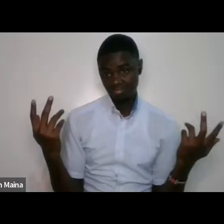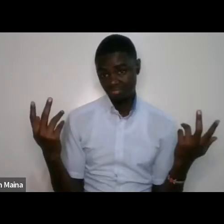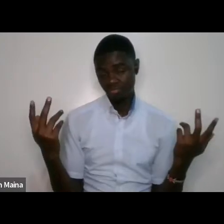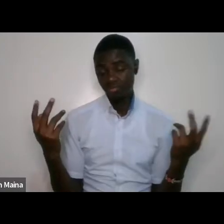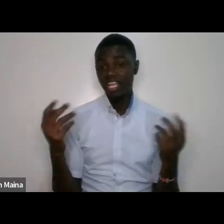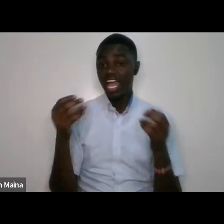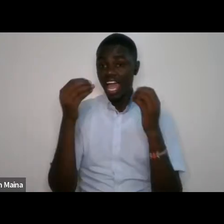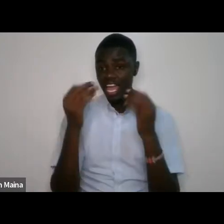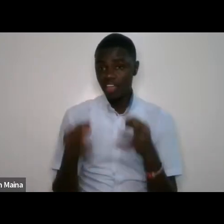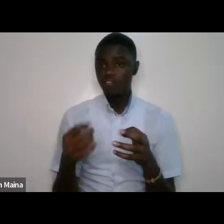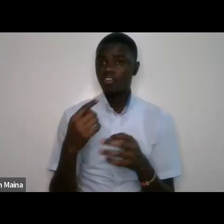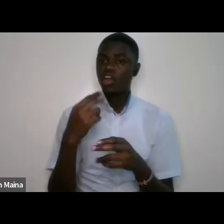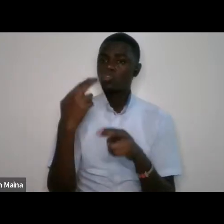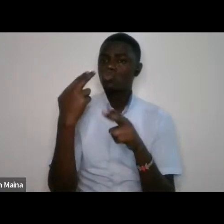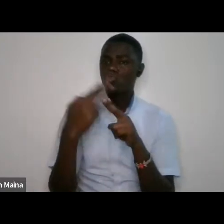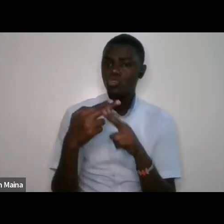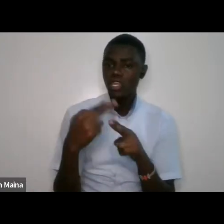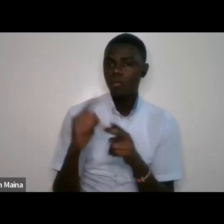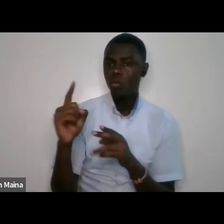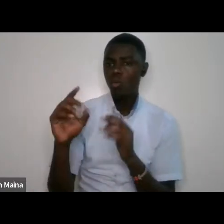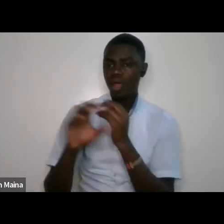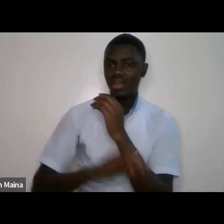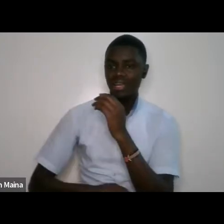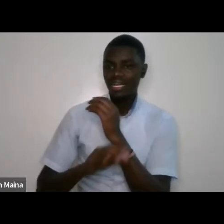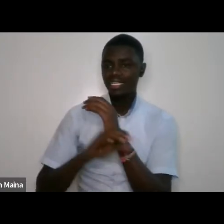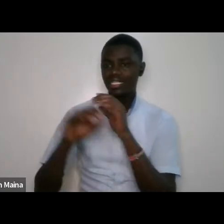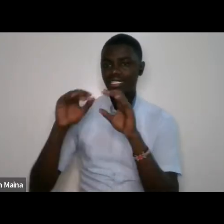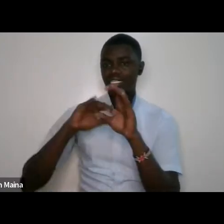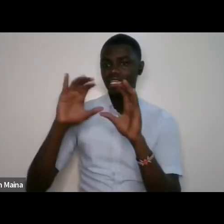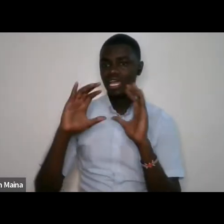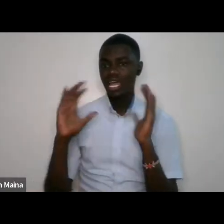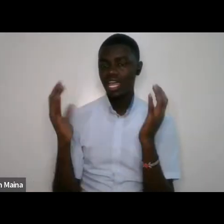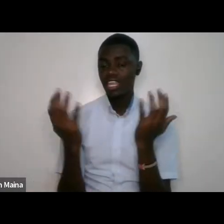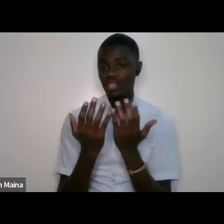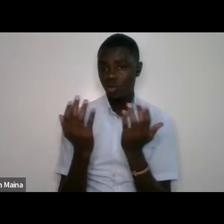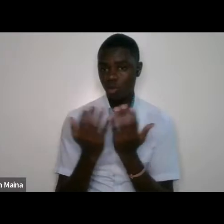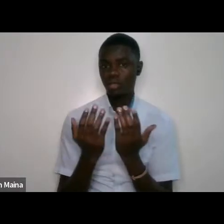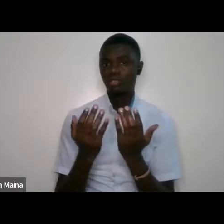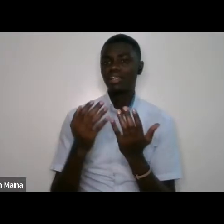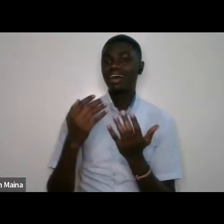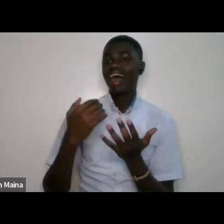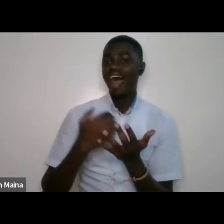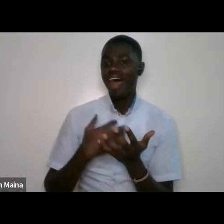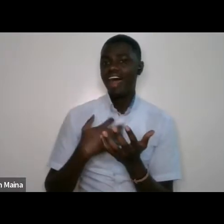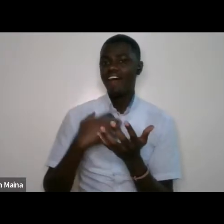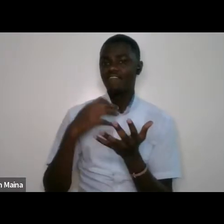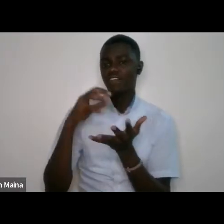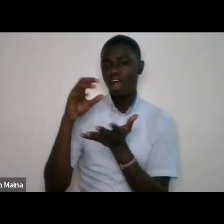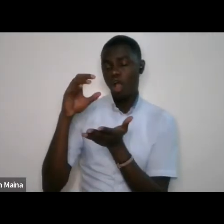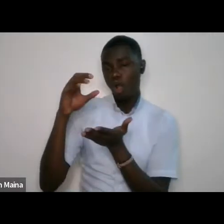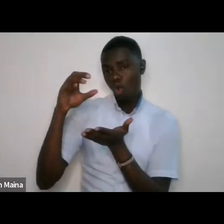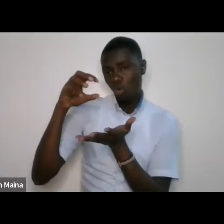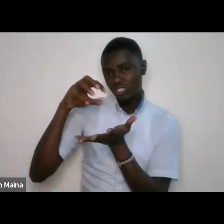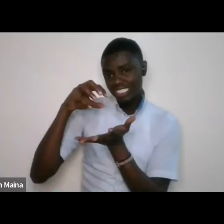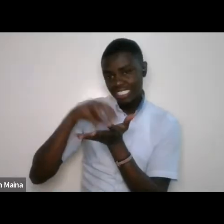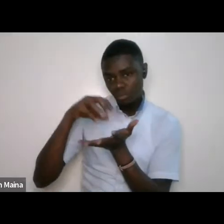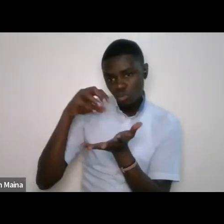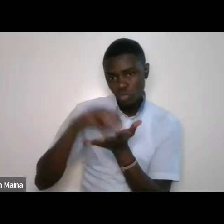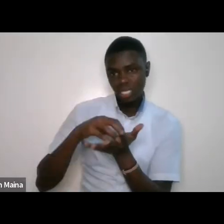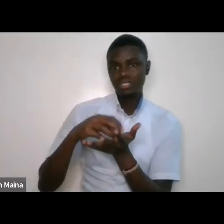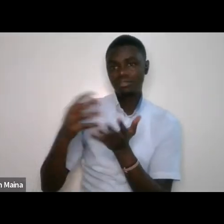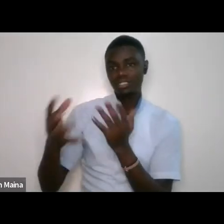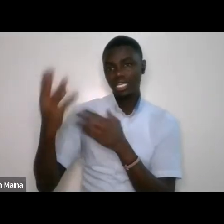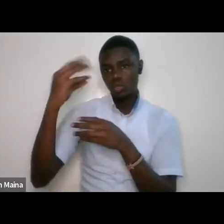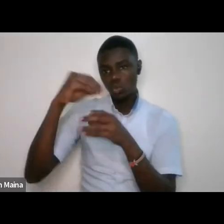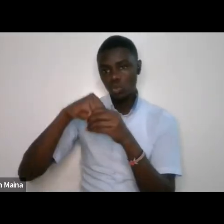name me one country in the world that has conceptualized inclusive education and it